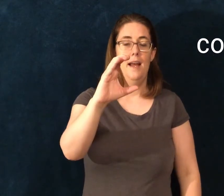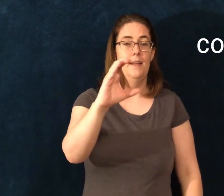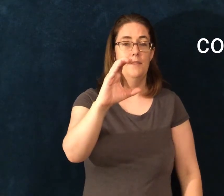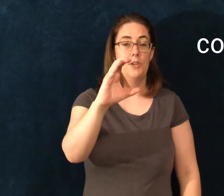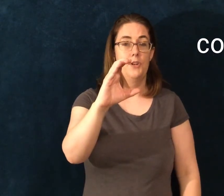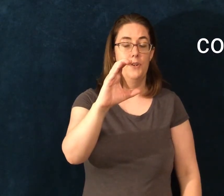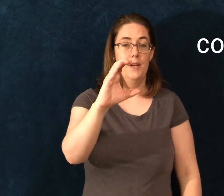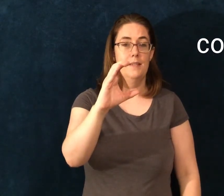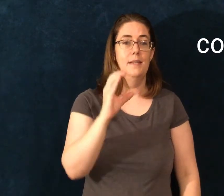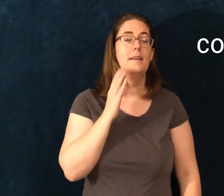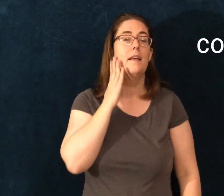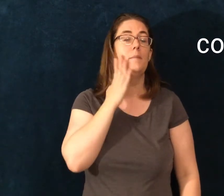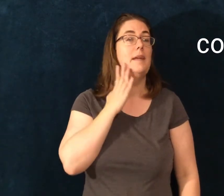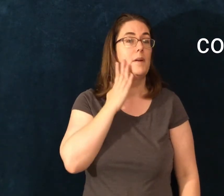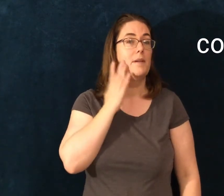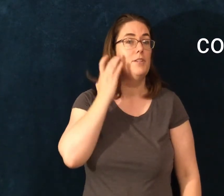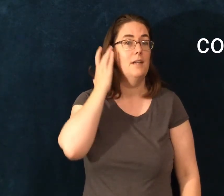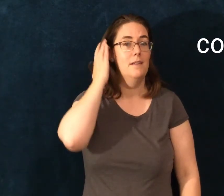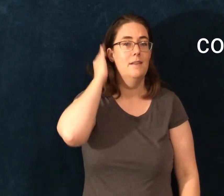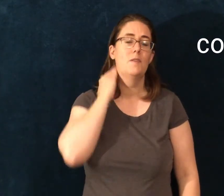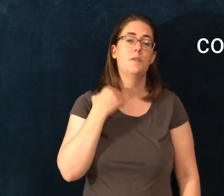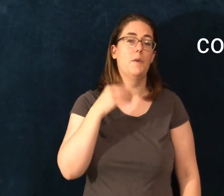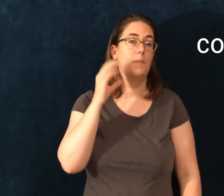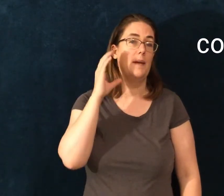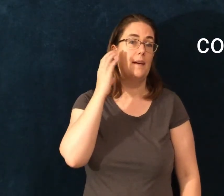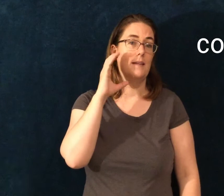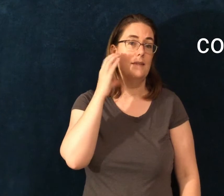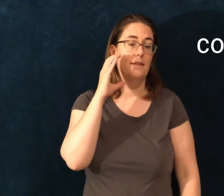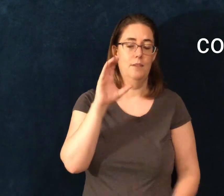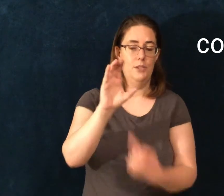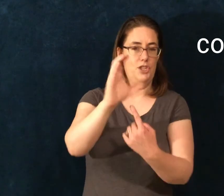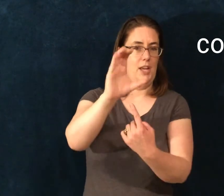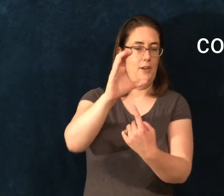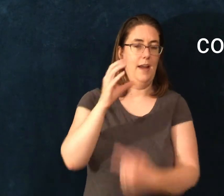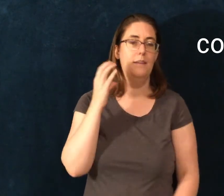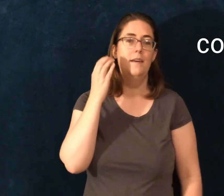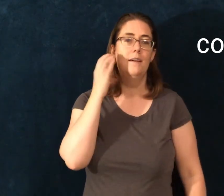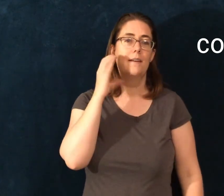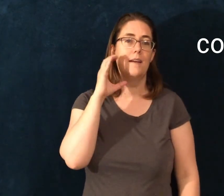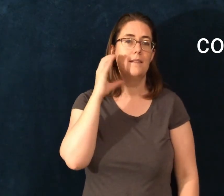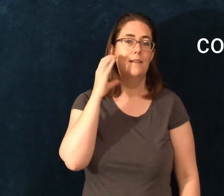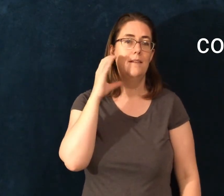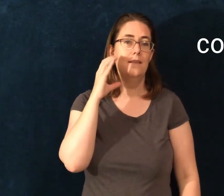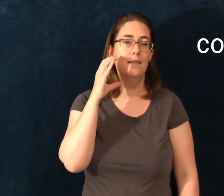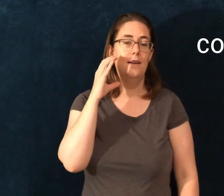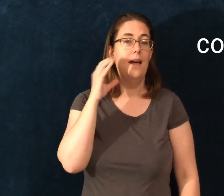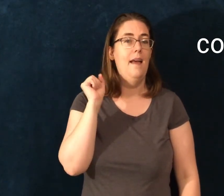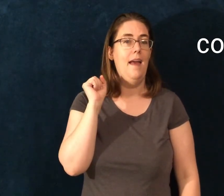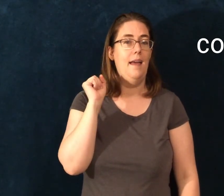if it's a girl cousin, it'll be down here by the chin, so it'll be cousin. You just shake your hand, cousin. And if